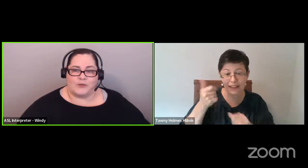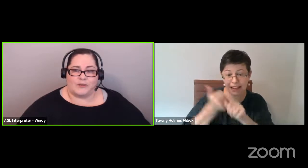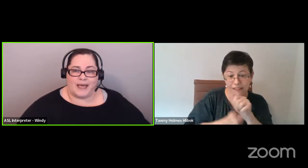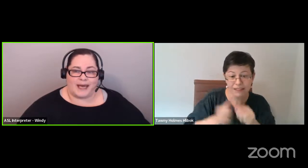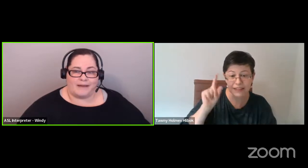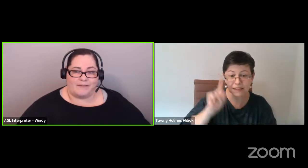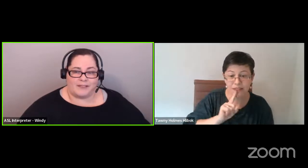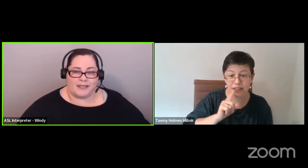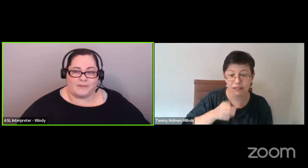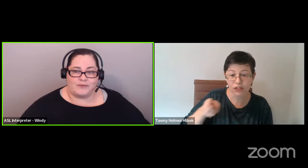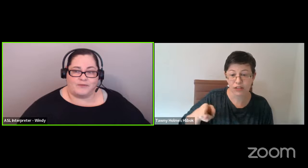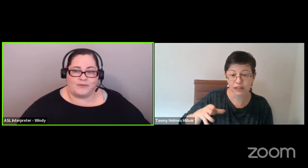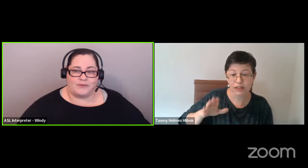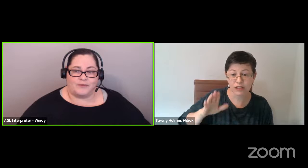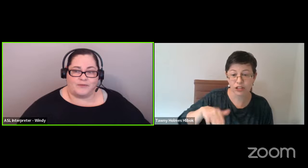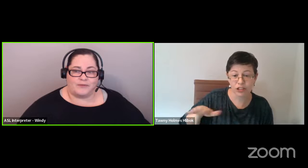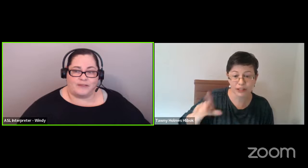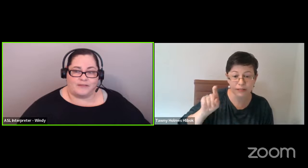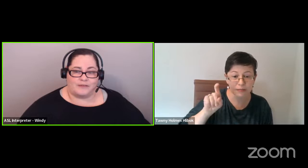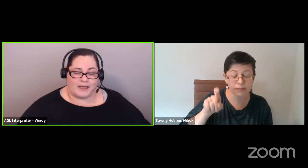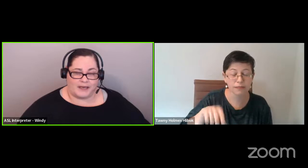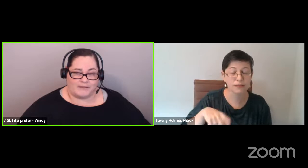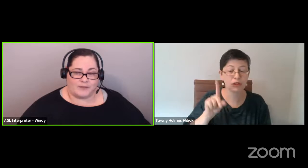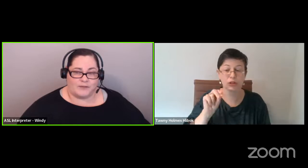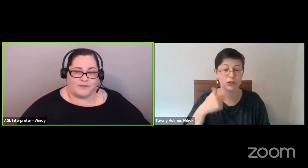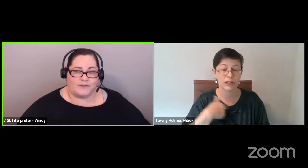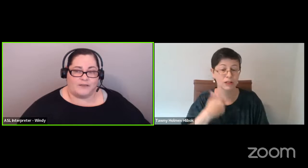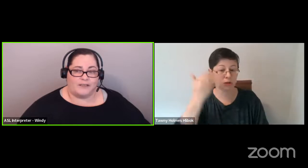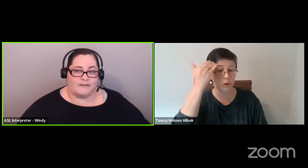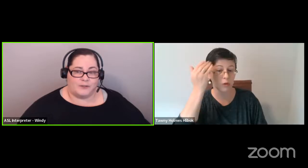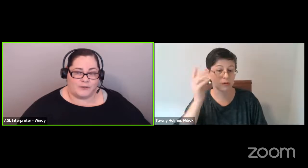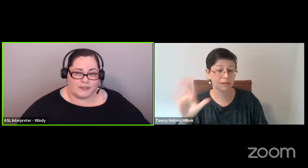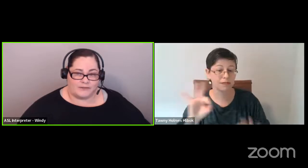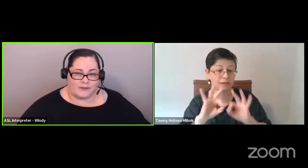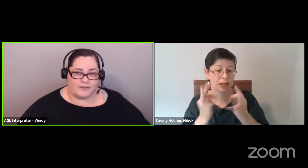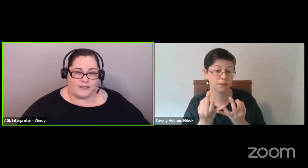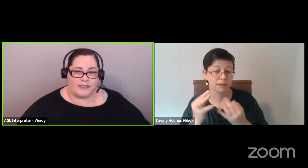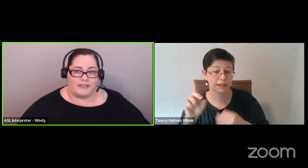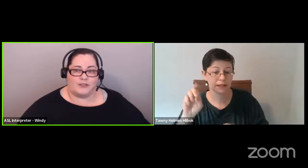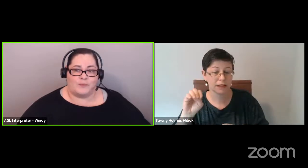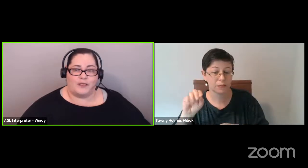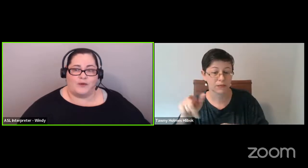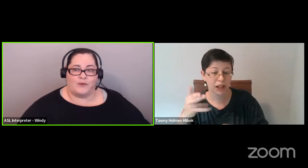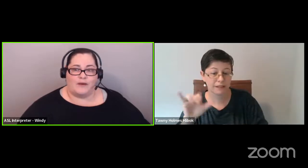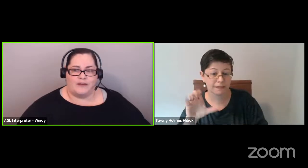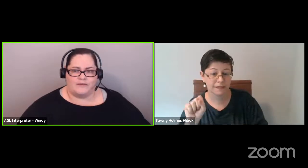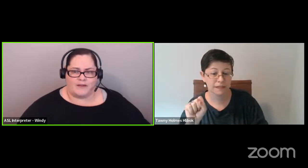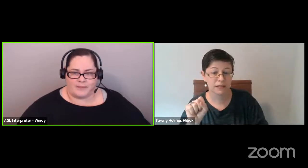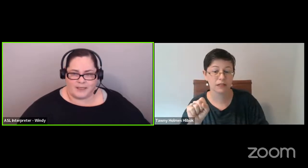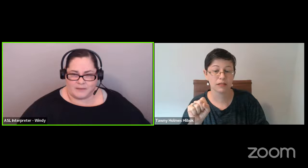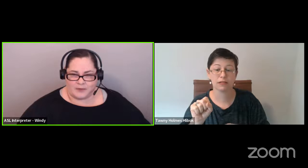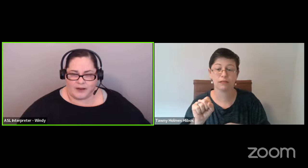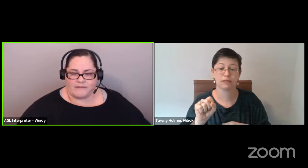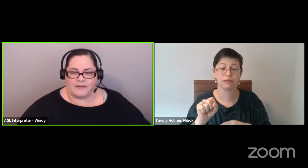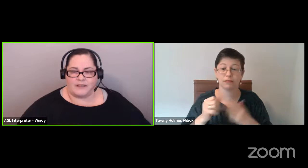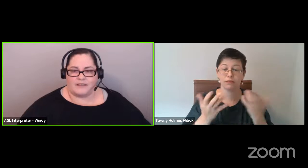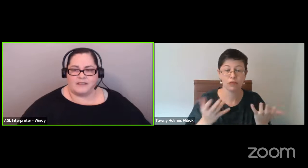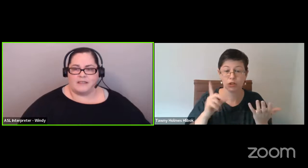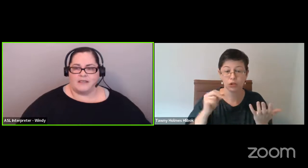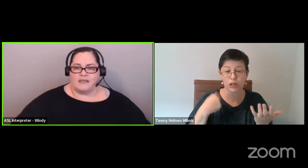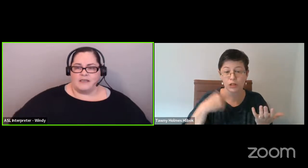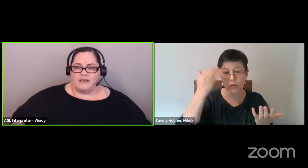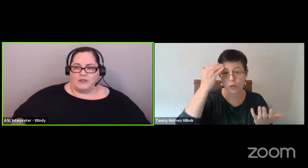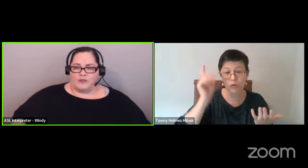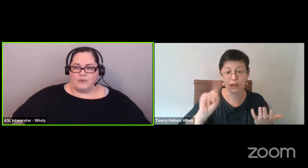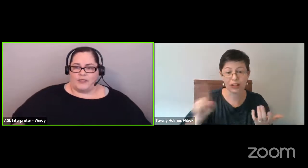assessment scores we have, for example, do we have scores for individual deaf, hard of hearing kids? Do we know family